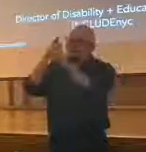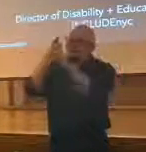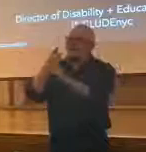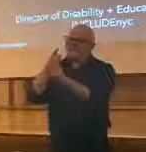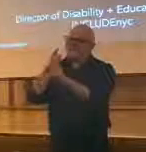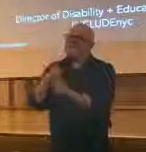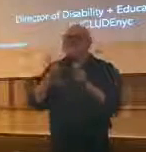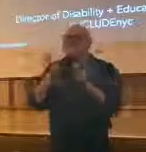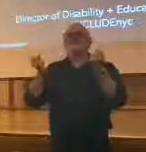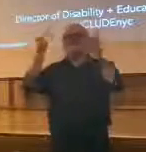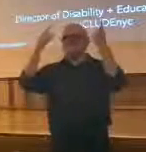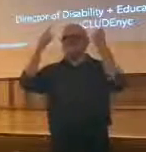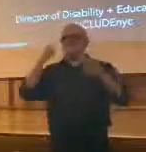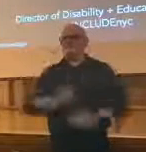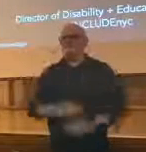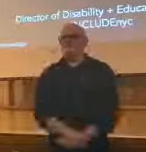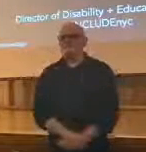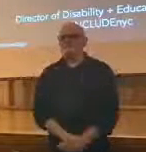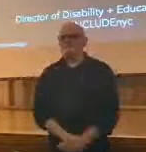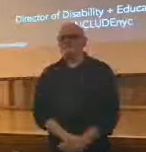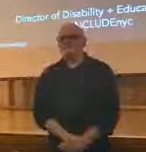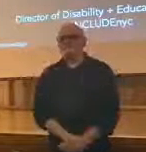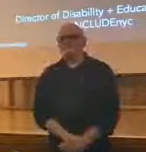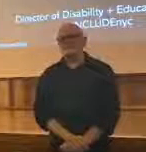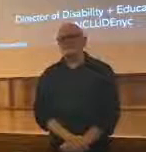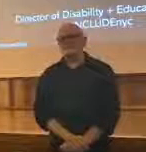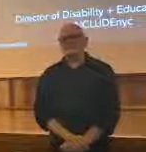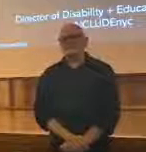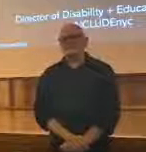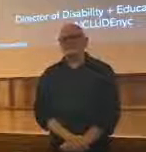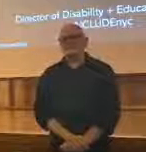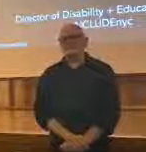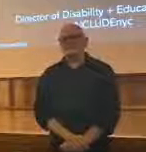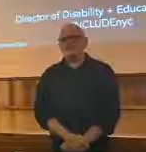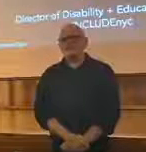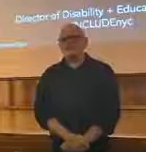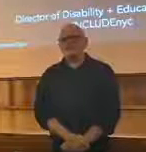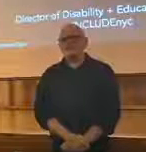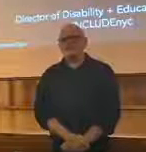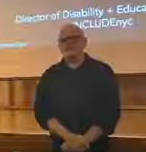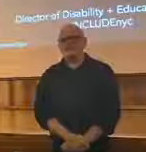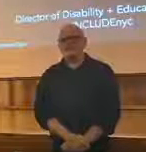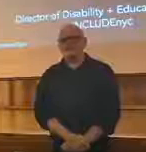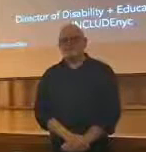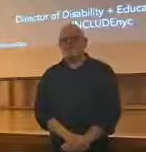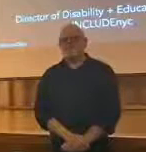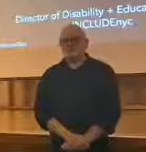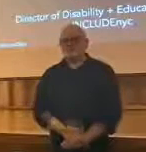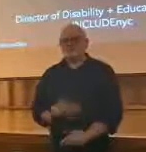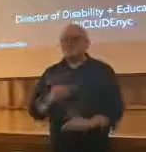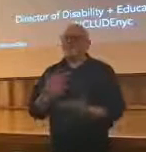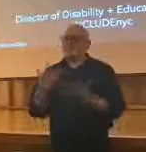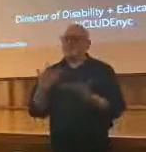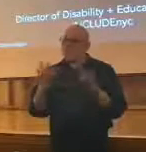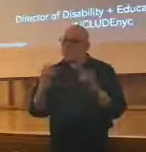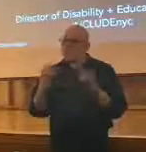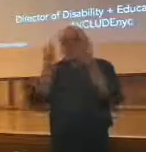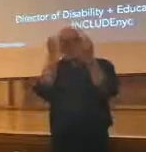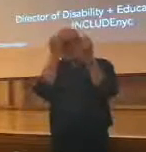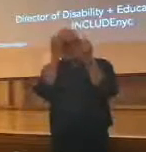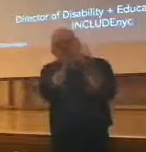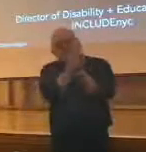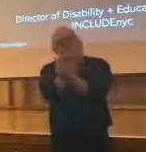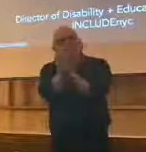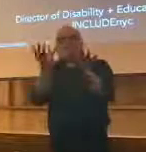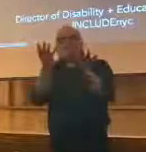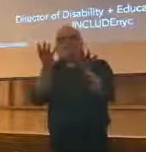us, but too often people with disabilities are excluded. So I ask you all to keep thinking about how people with